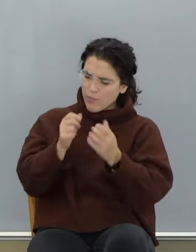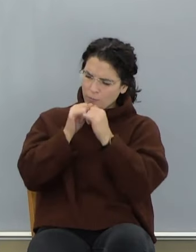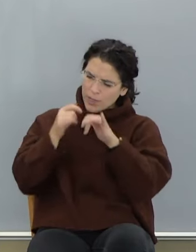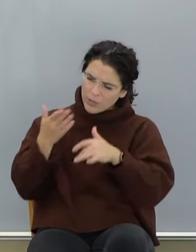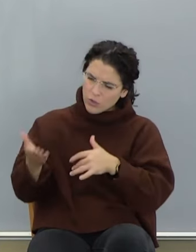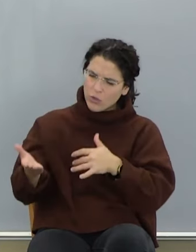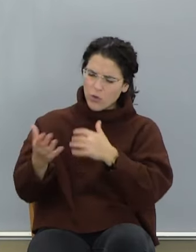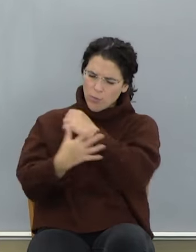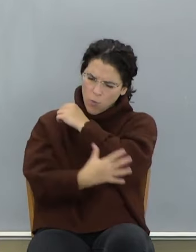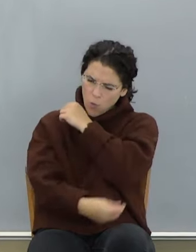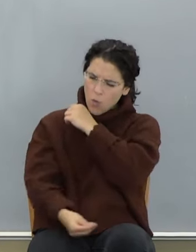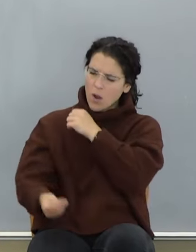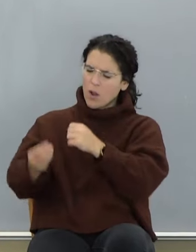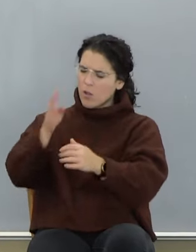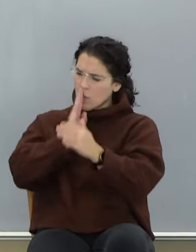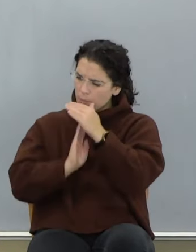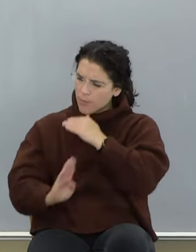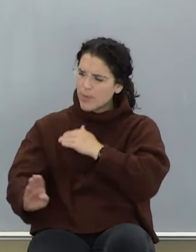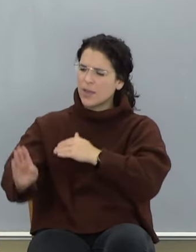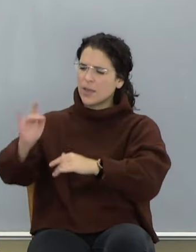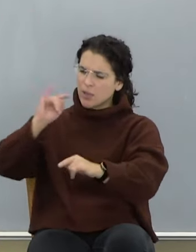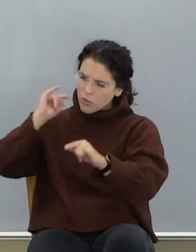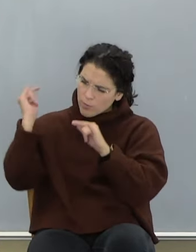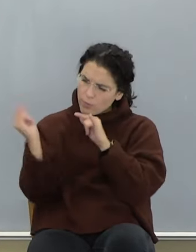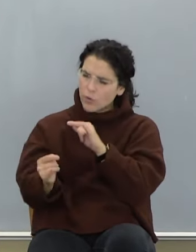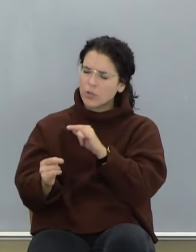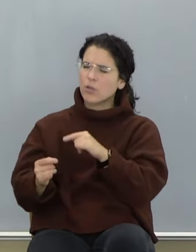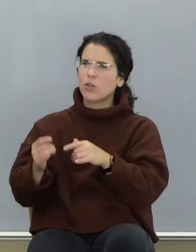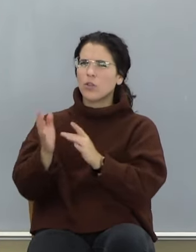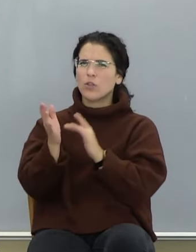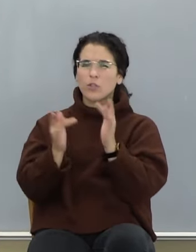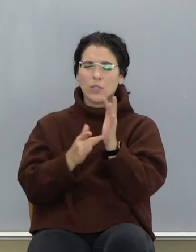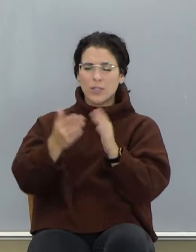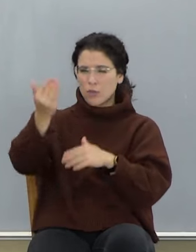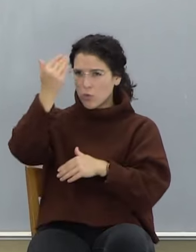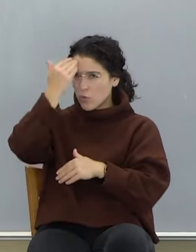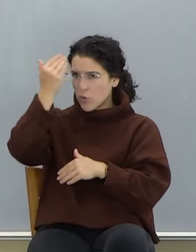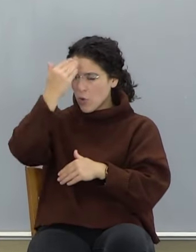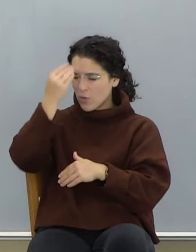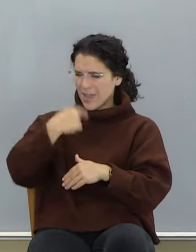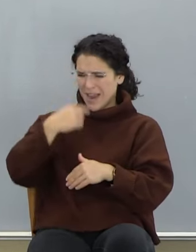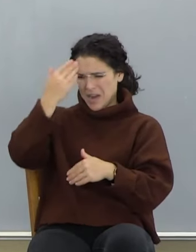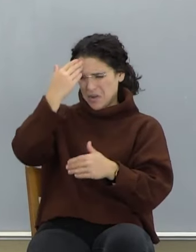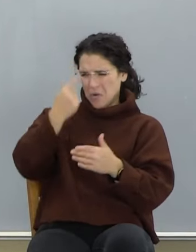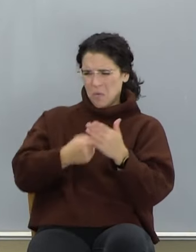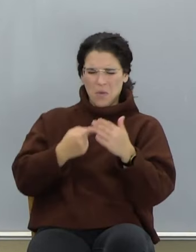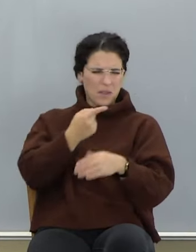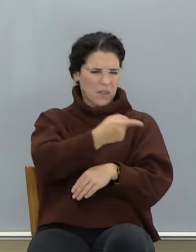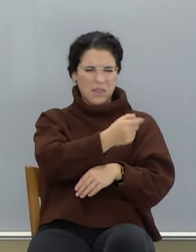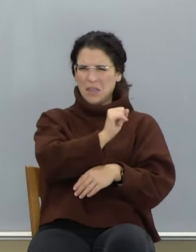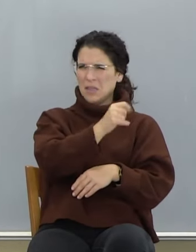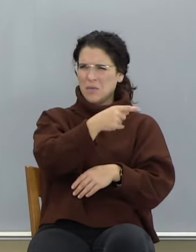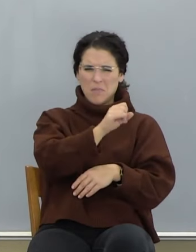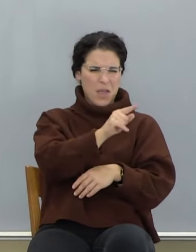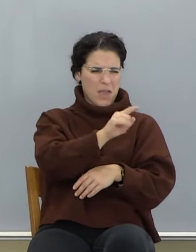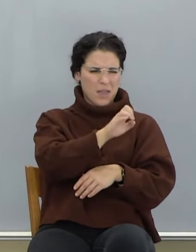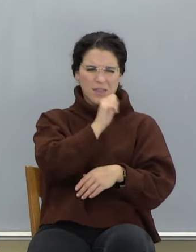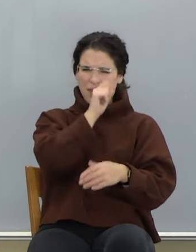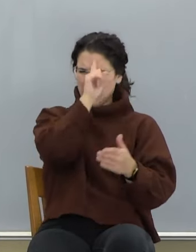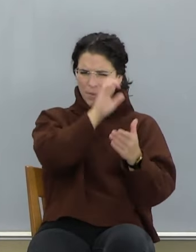they, they're poor, they're meek, they're persecuted. Jesus, he knows. I know what these apostates are